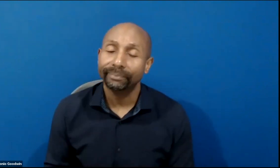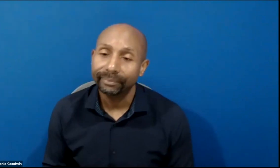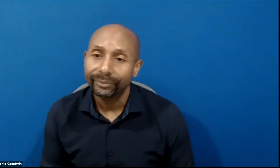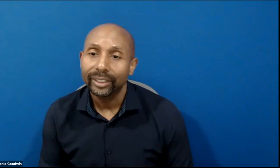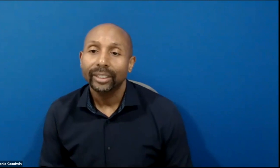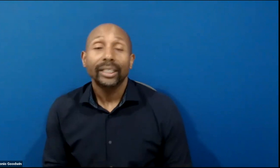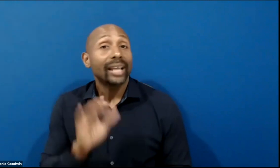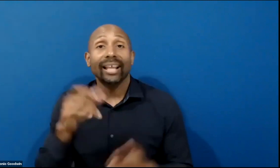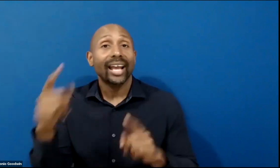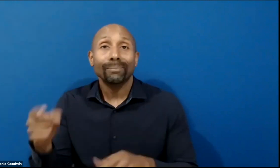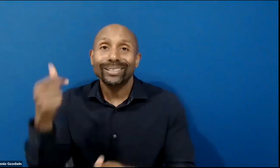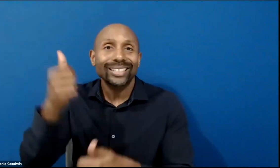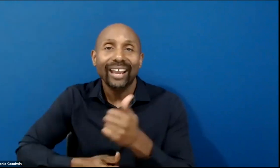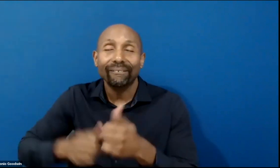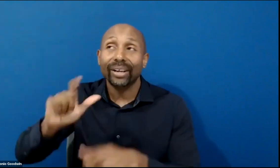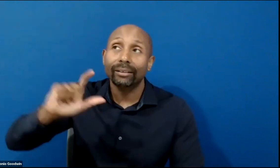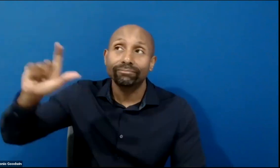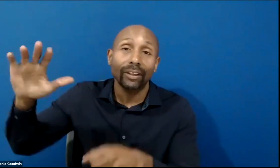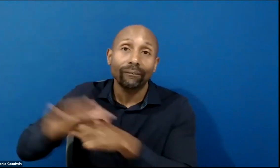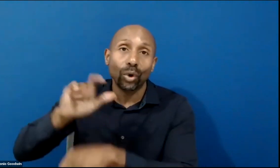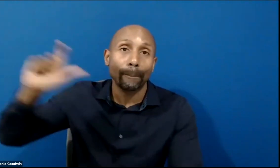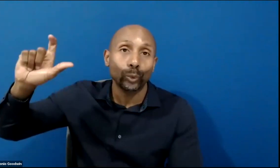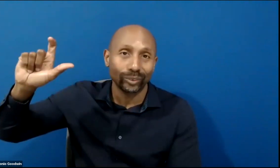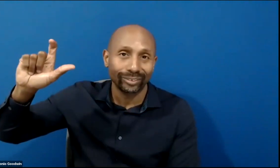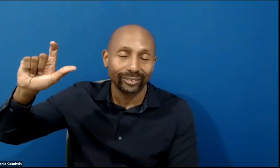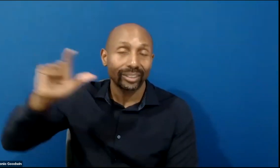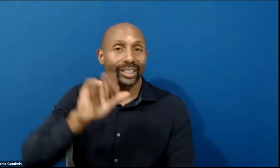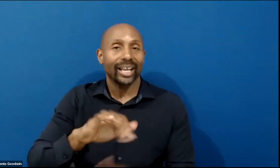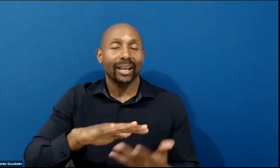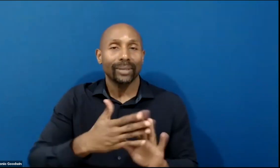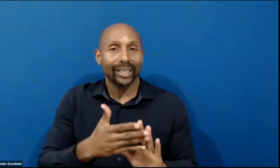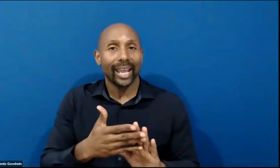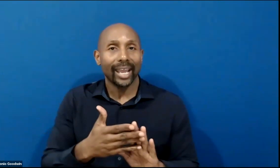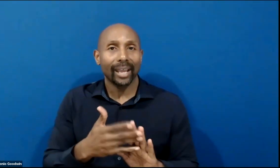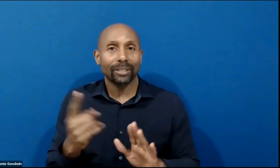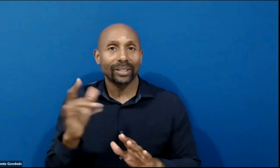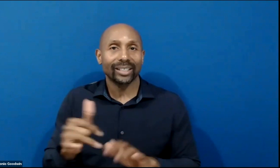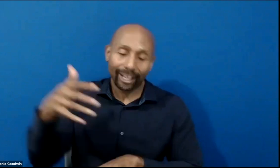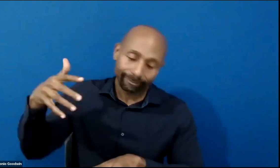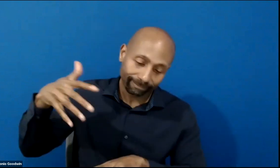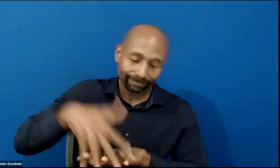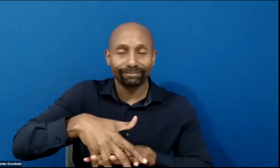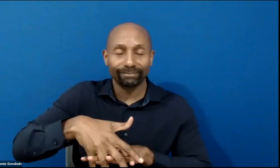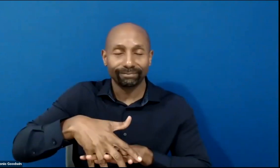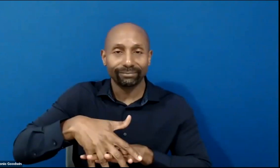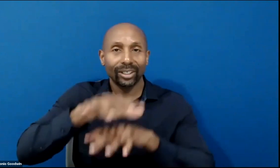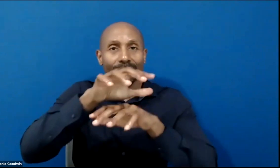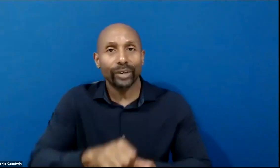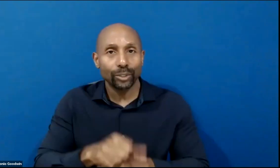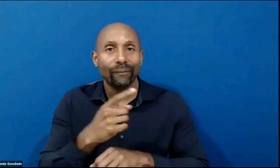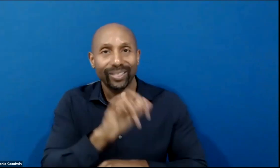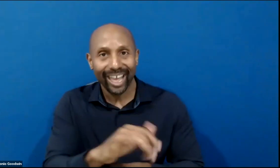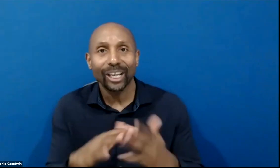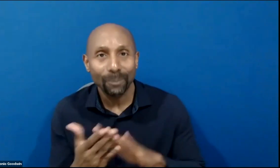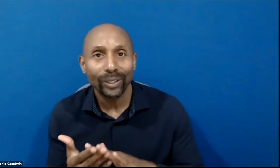full moon, and became an embodiment of that idea of like a ritual. And so there's three other things that